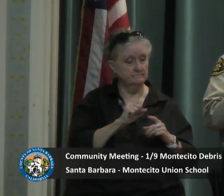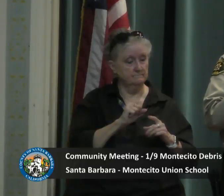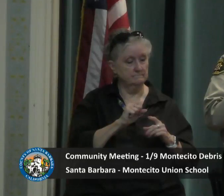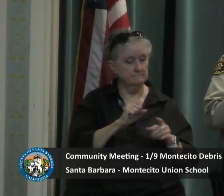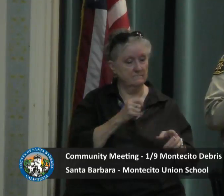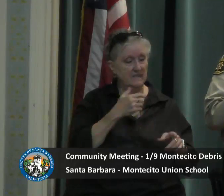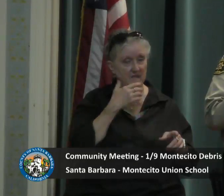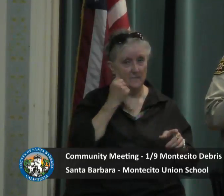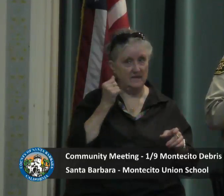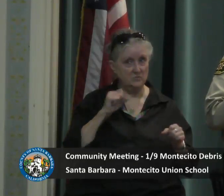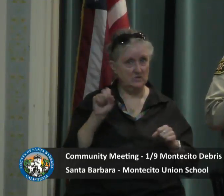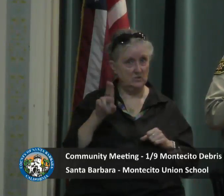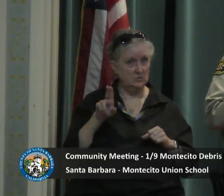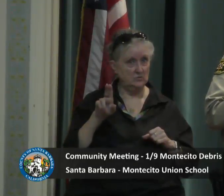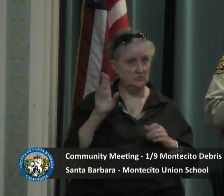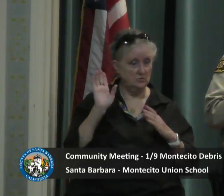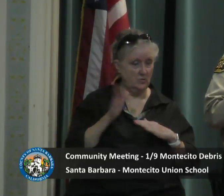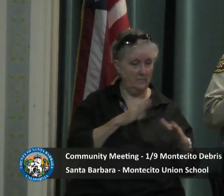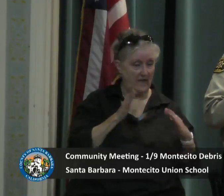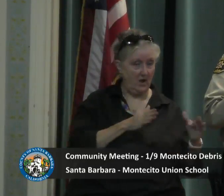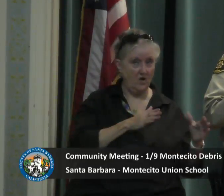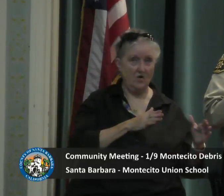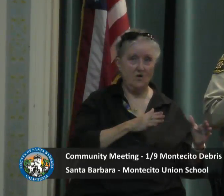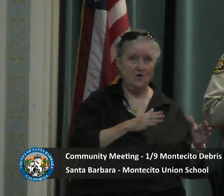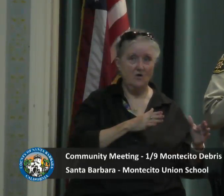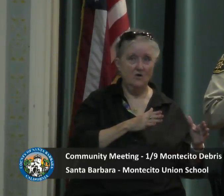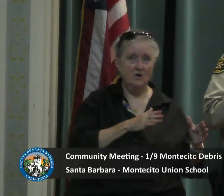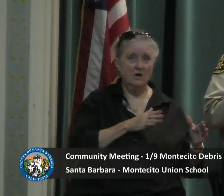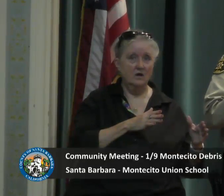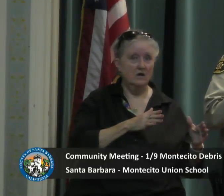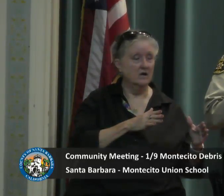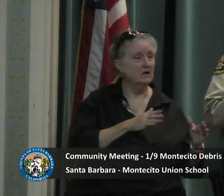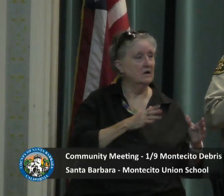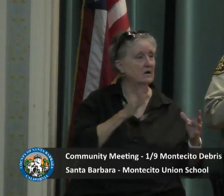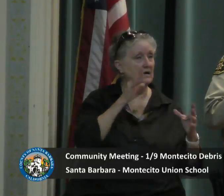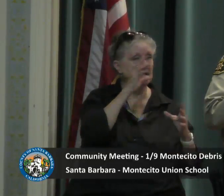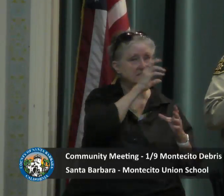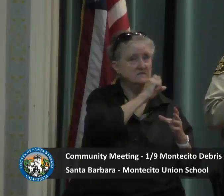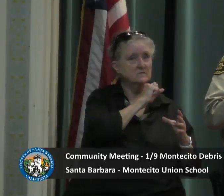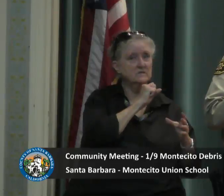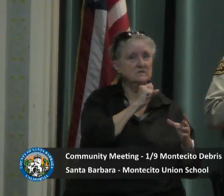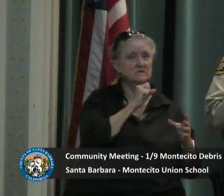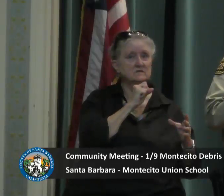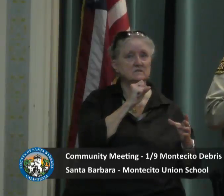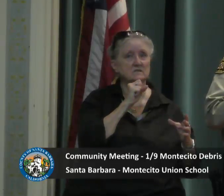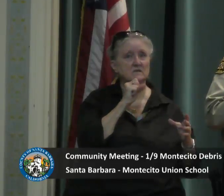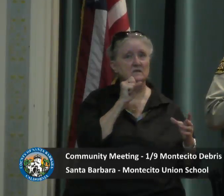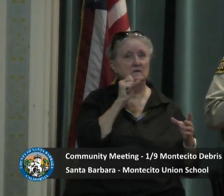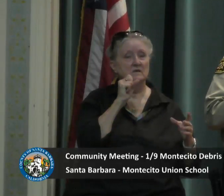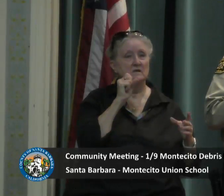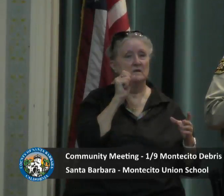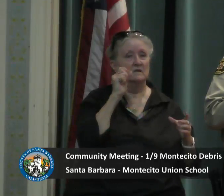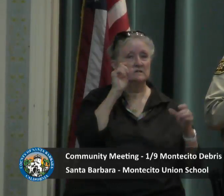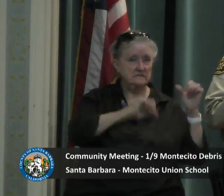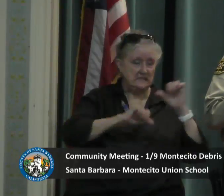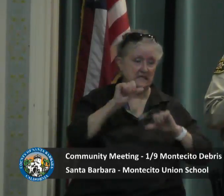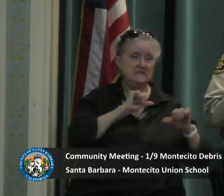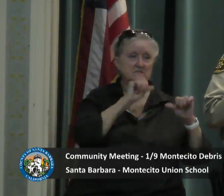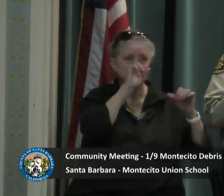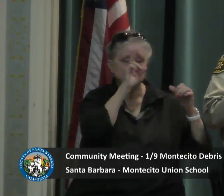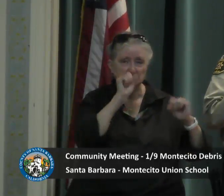the best that we could use to prepare for were estimates that these scientists